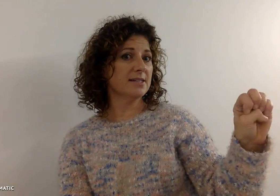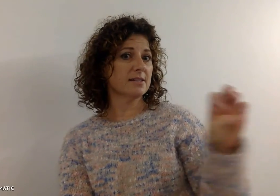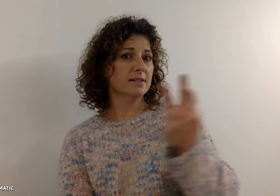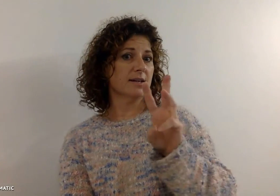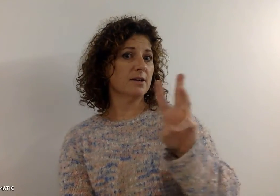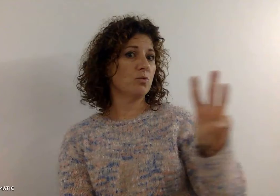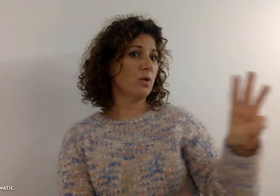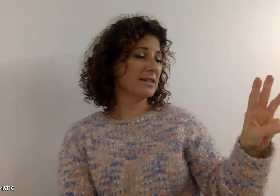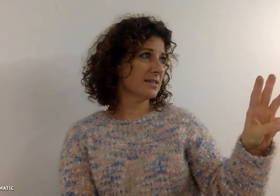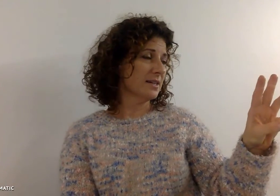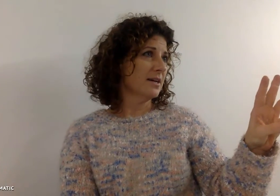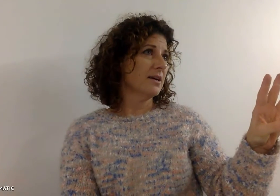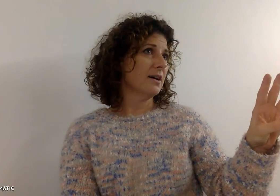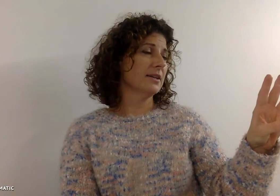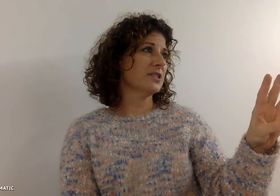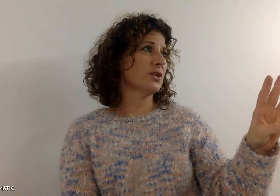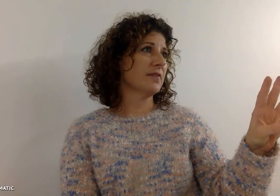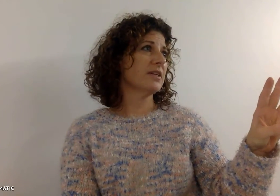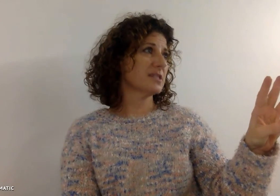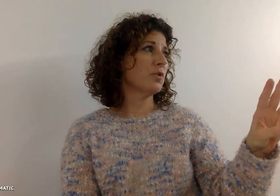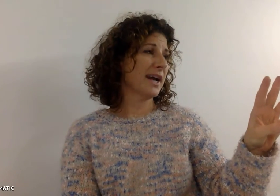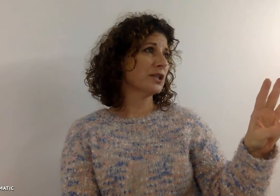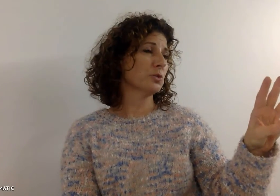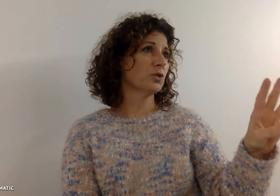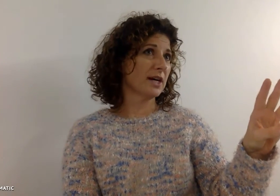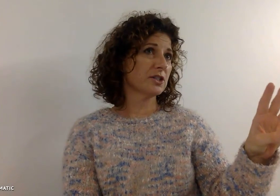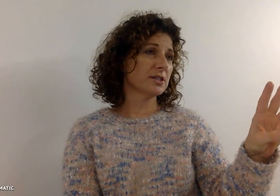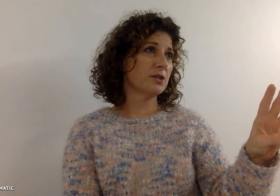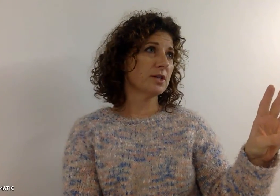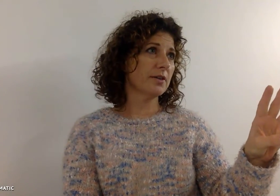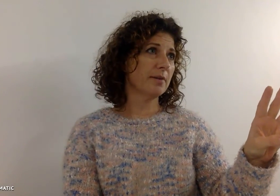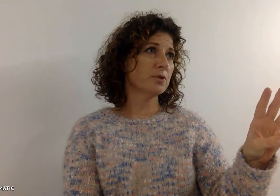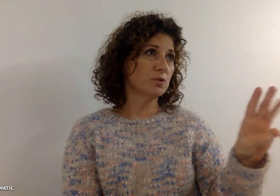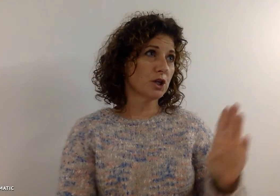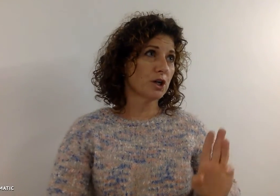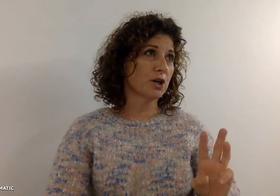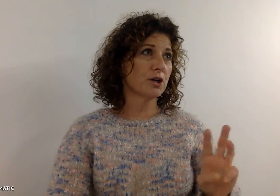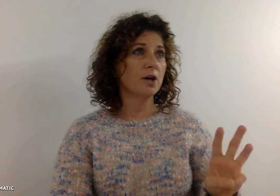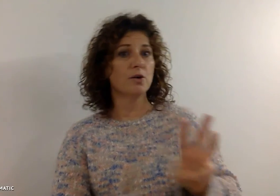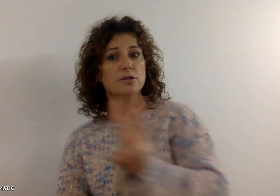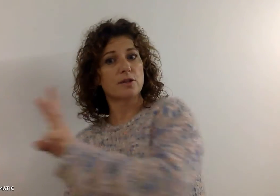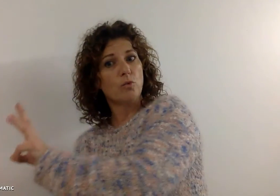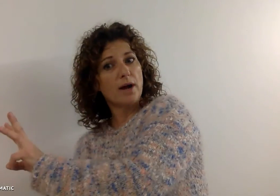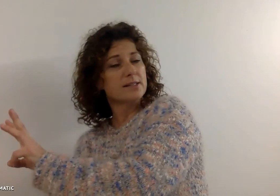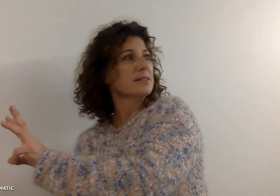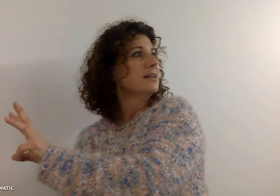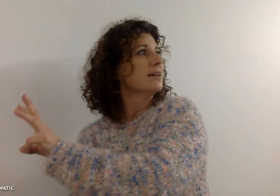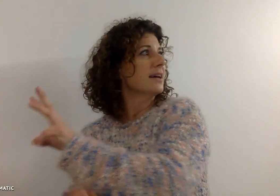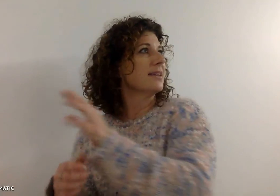east and west, unless you're giving someone actual directions and you tell them to turn to the west, and that